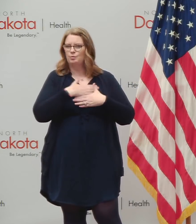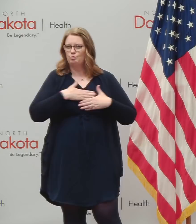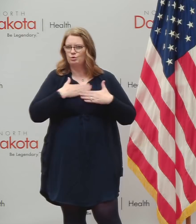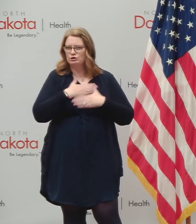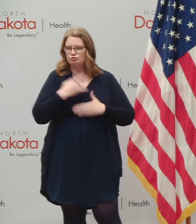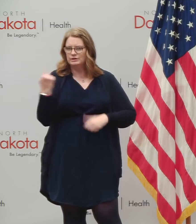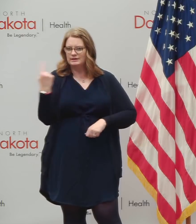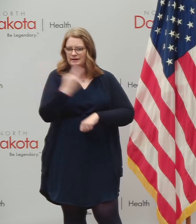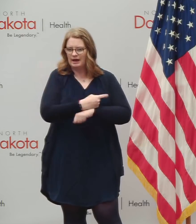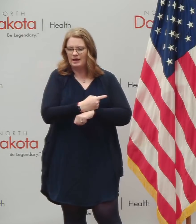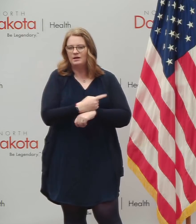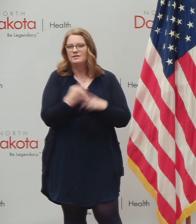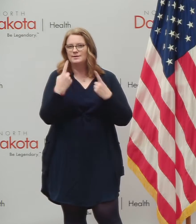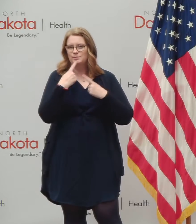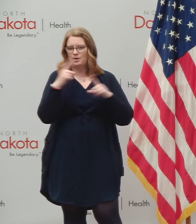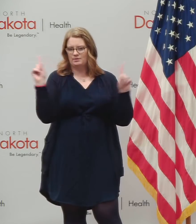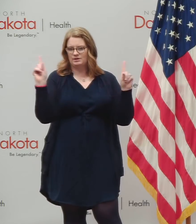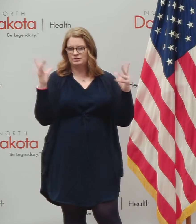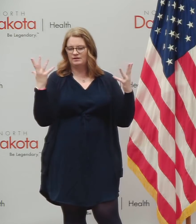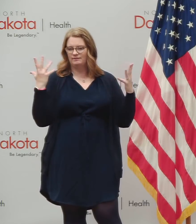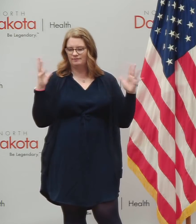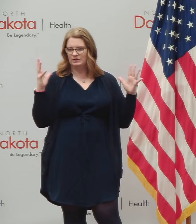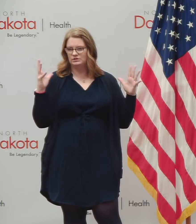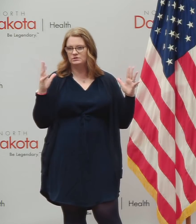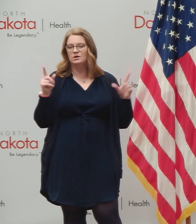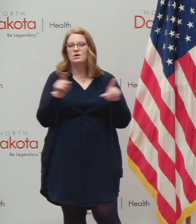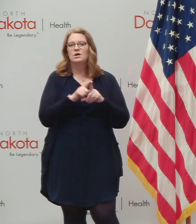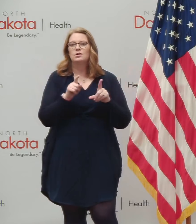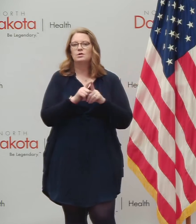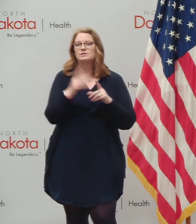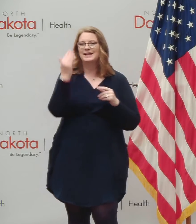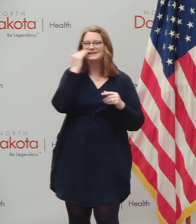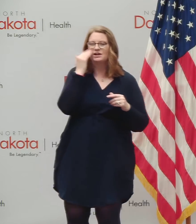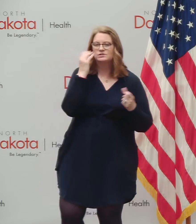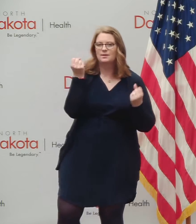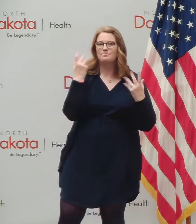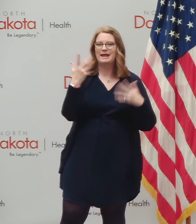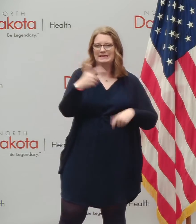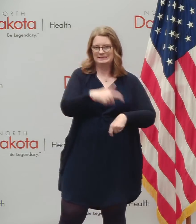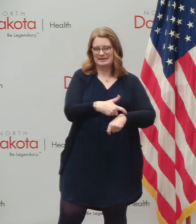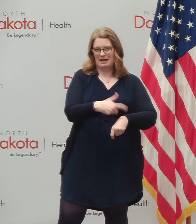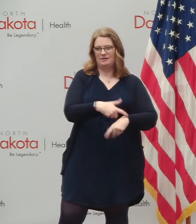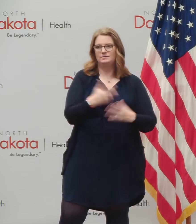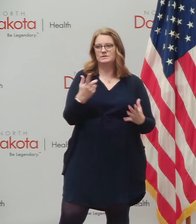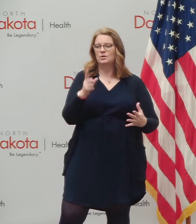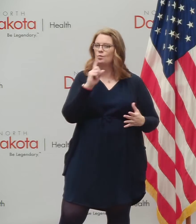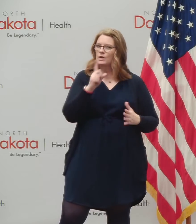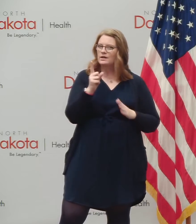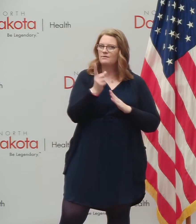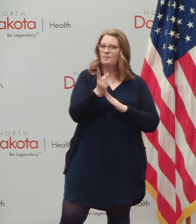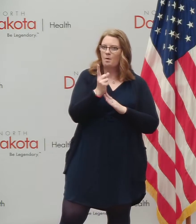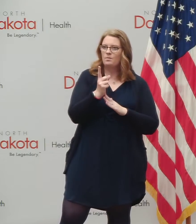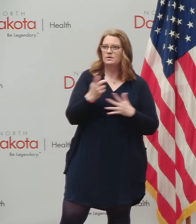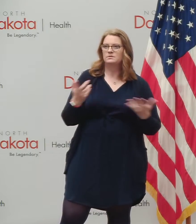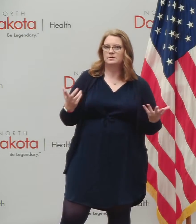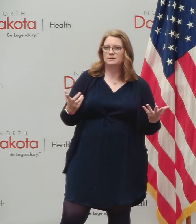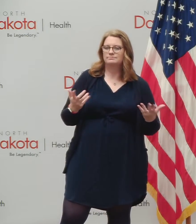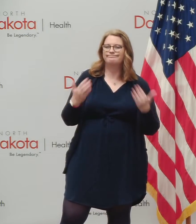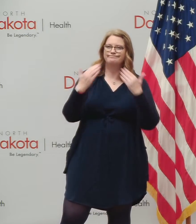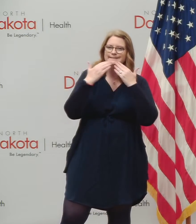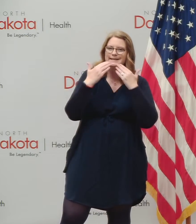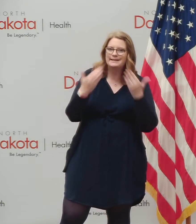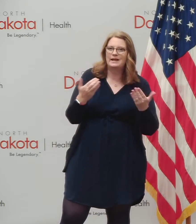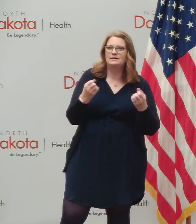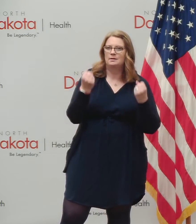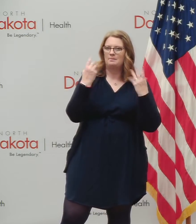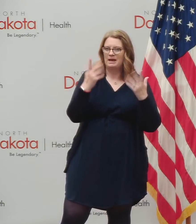done a proclamation on that, and of course, we've acknowledged them many times throughout this thing. We wanted to take a moment to, again, thank the many first